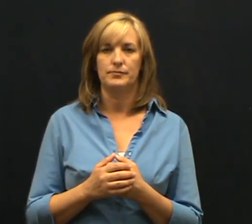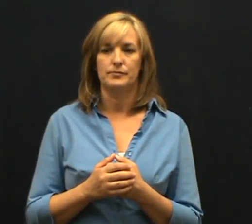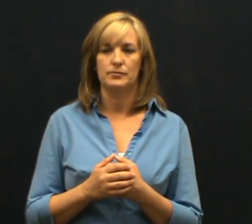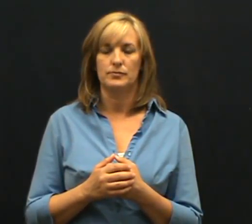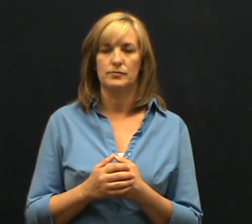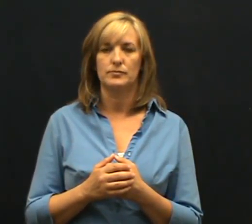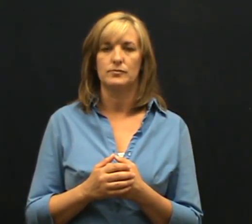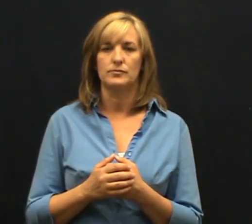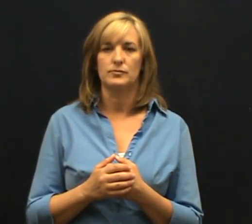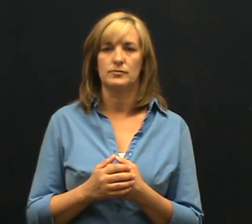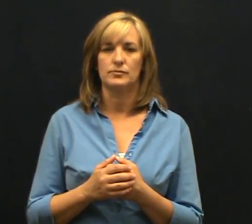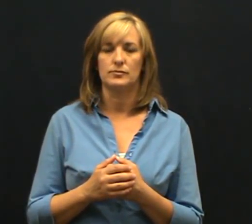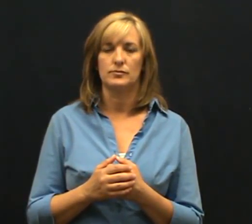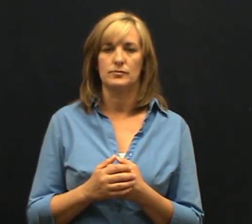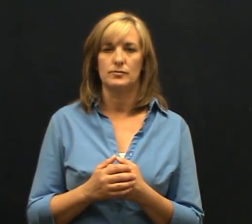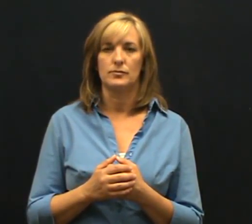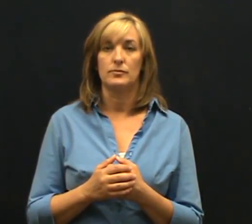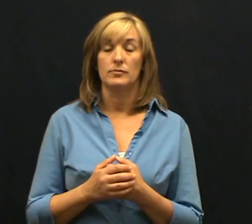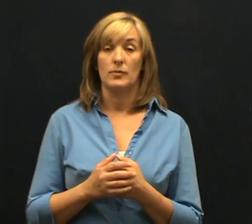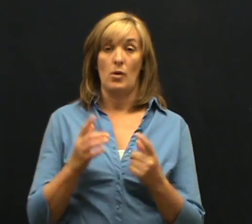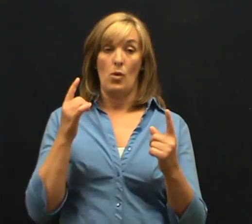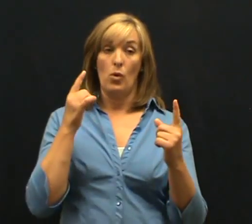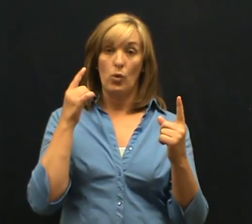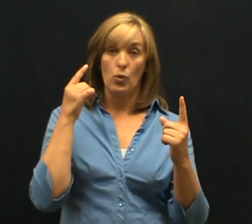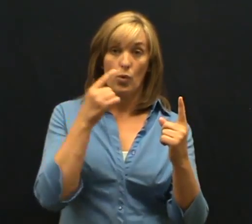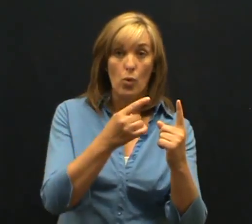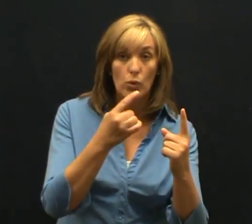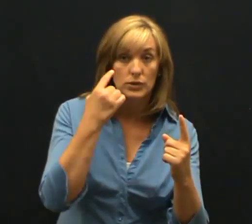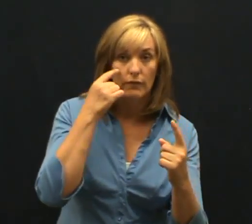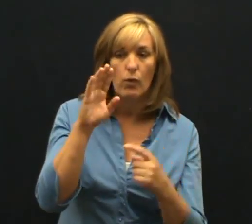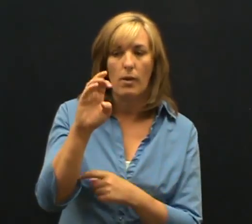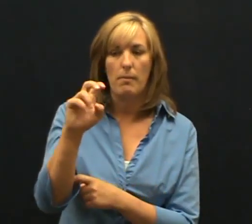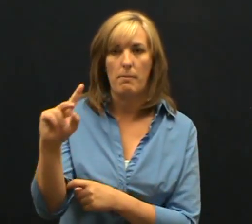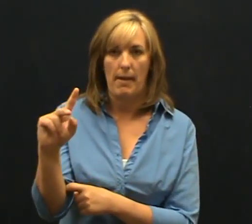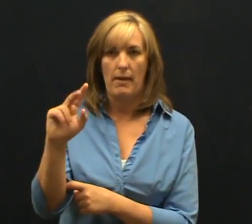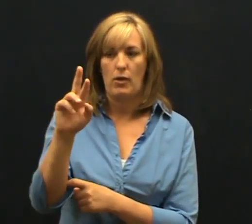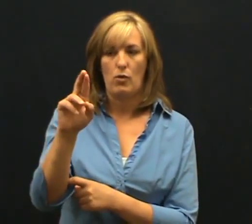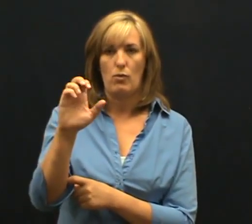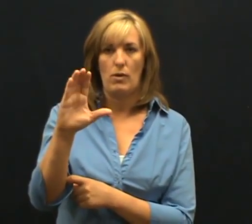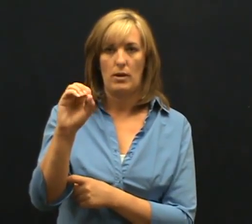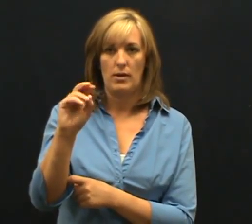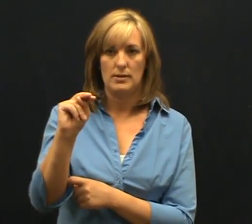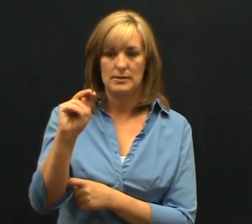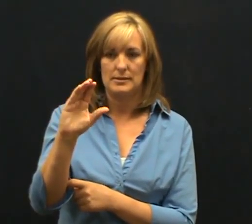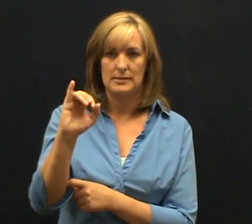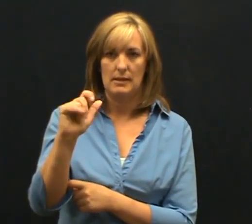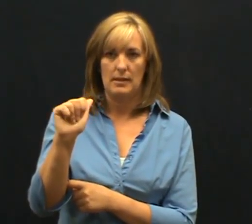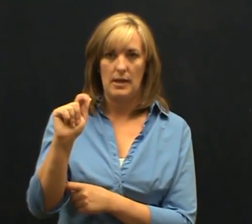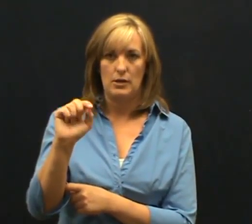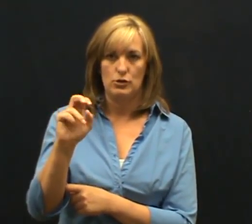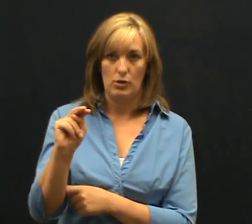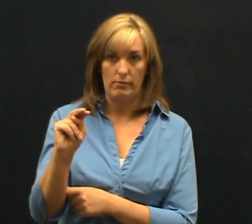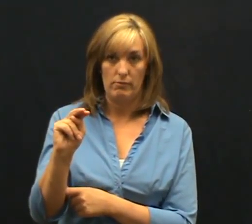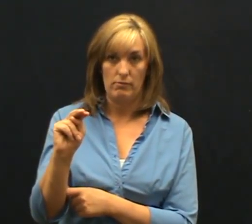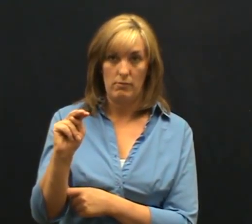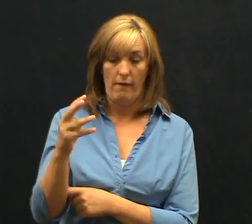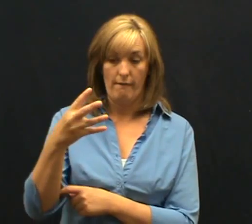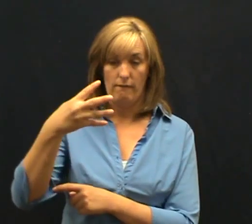So the goals of doing a bank reconciliation are, well, there are four of them. One, to identify deposits